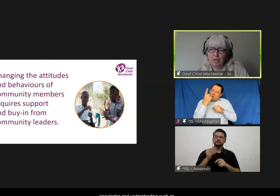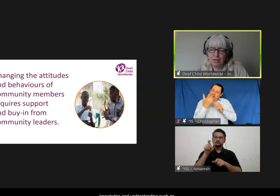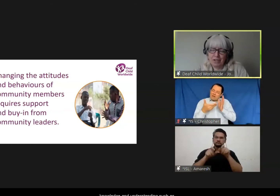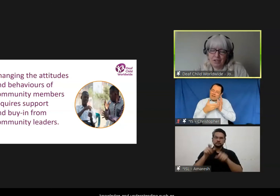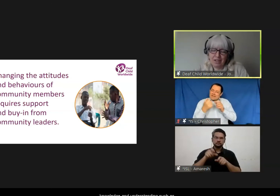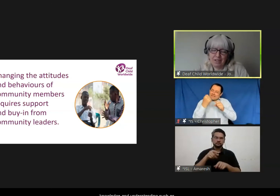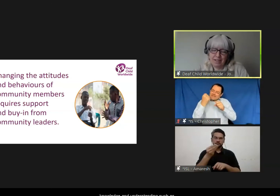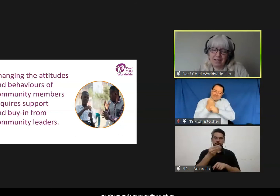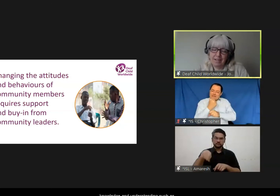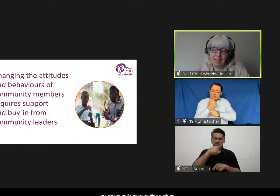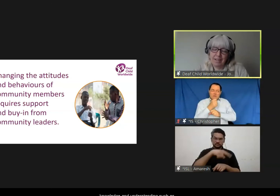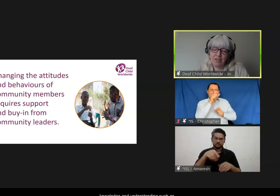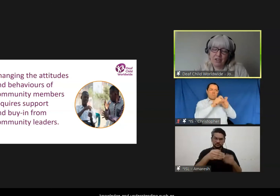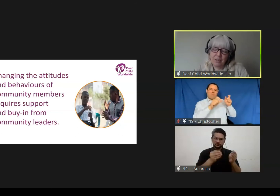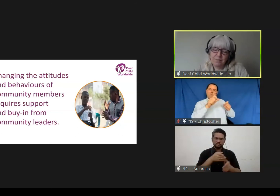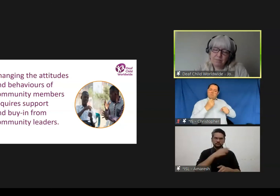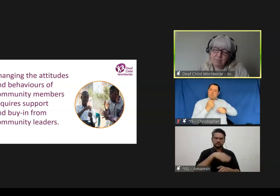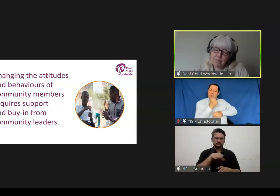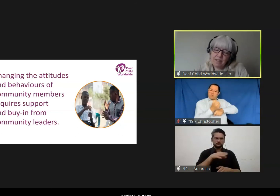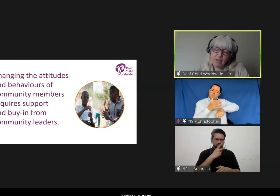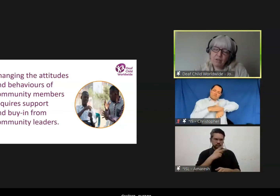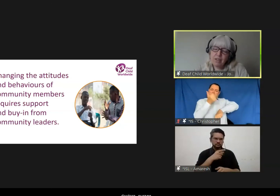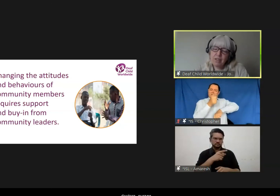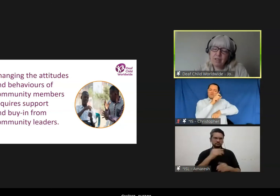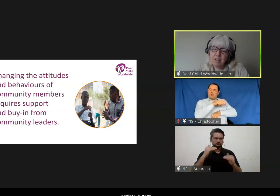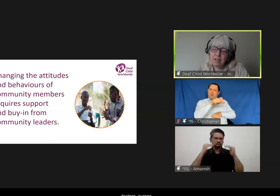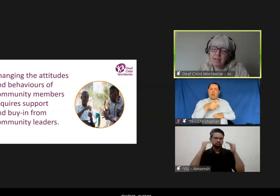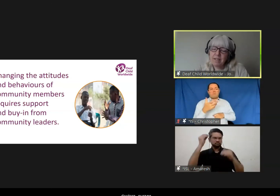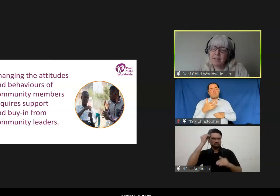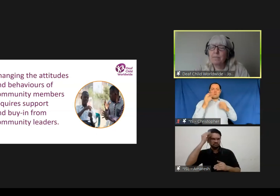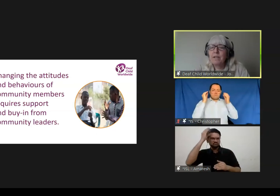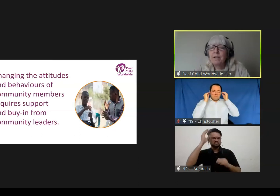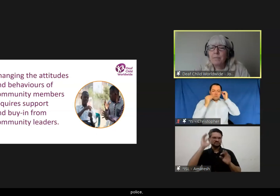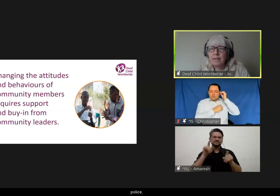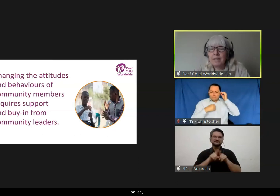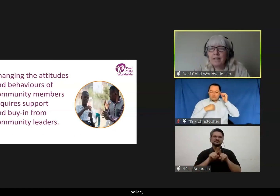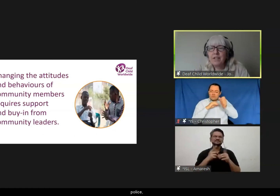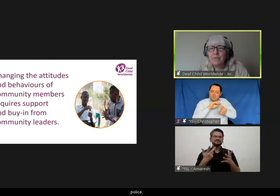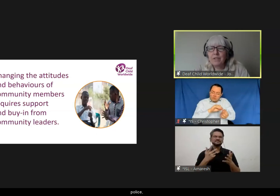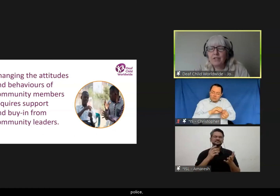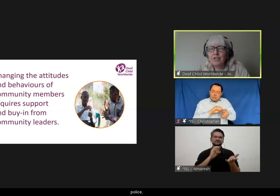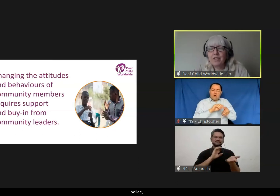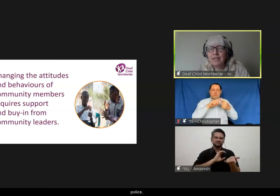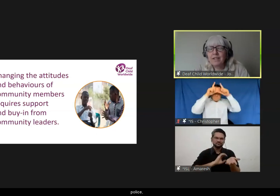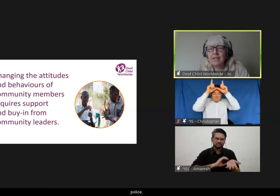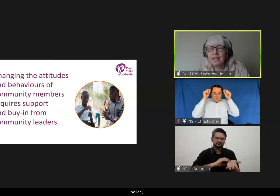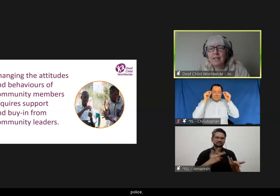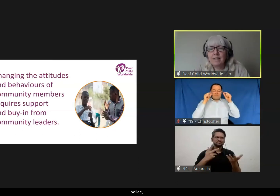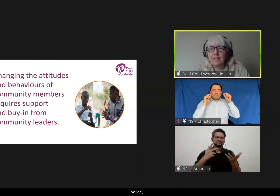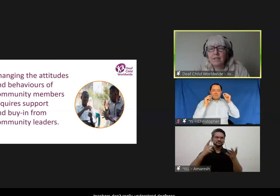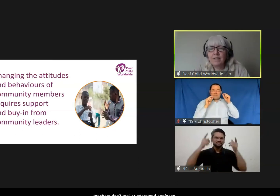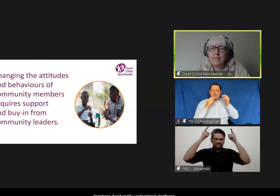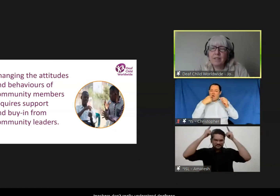more knowledge and understanding, such as doctors, nurses, police, religious leaders,